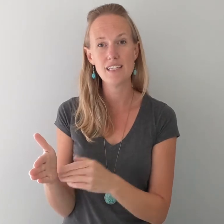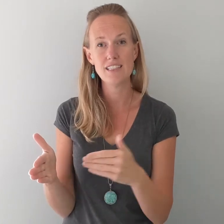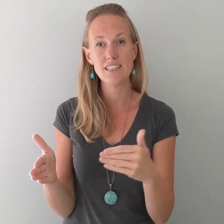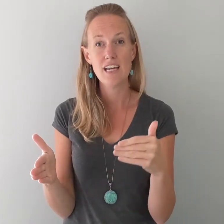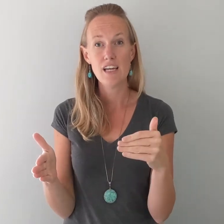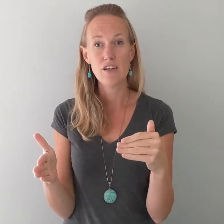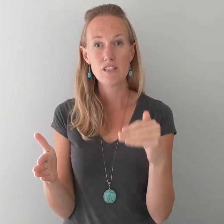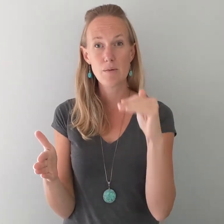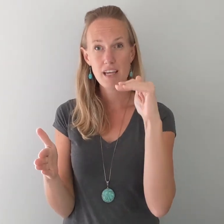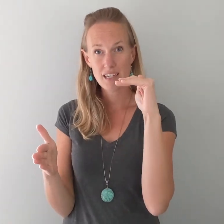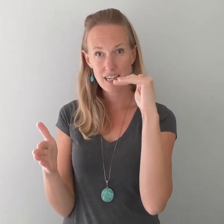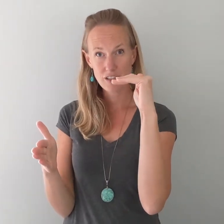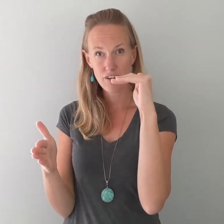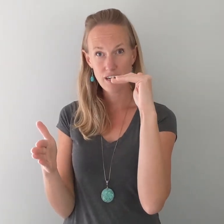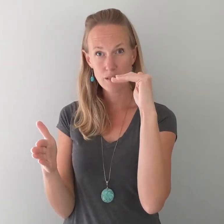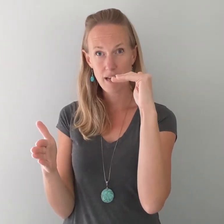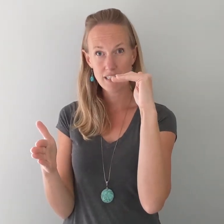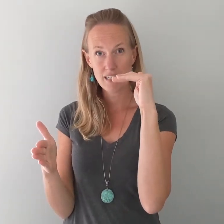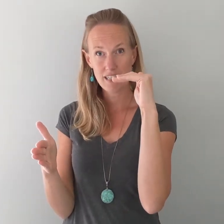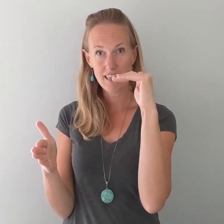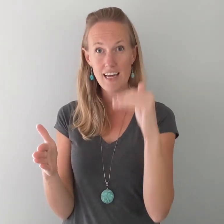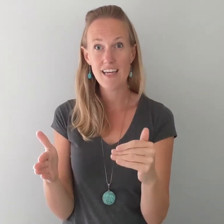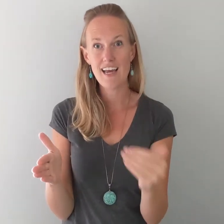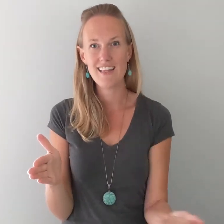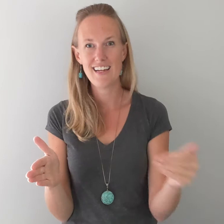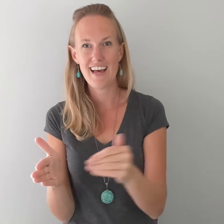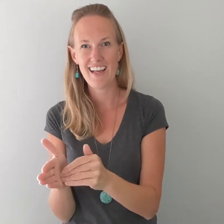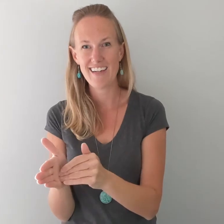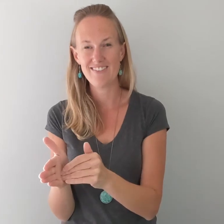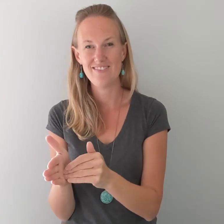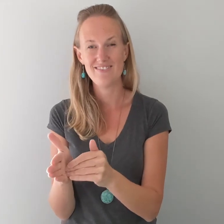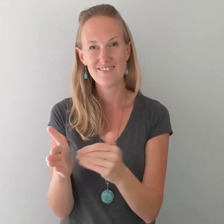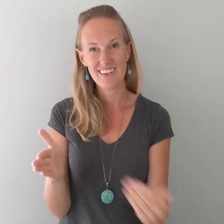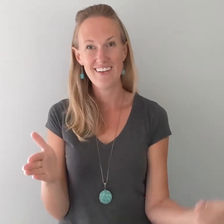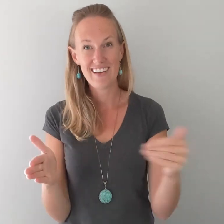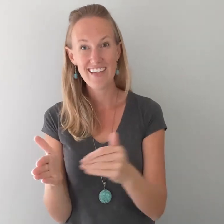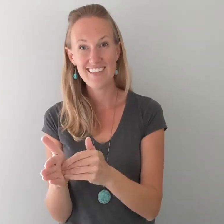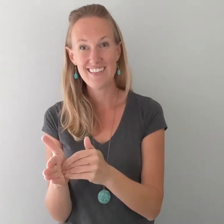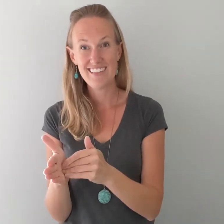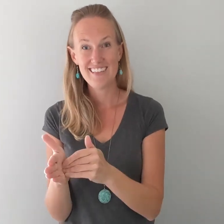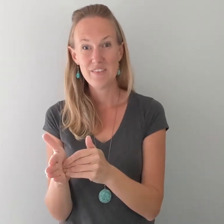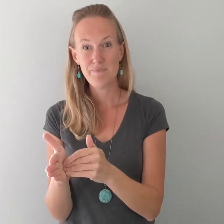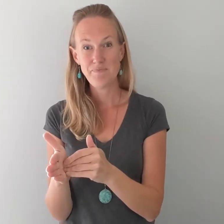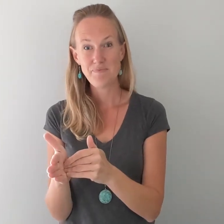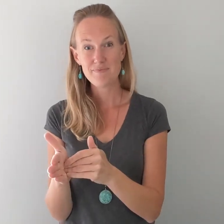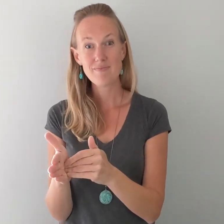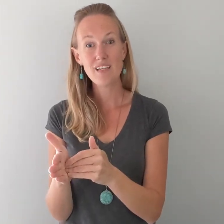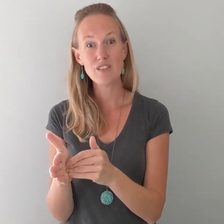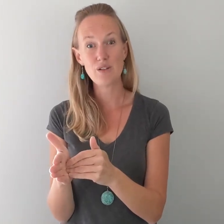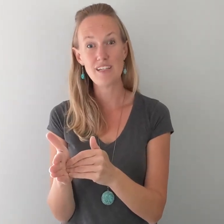this. Your dominant hand has your fingers bent like that, and then again. Okay? So let's try